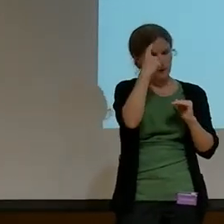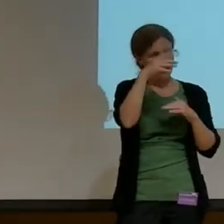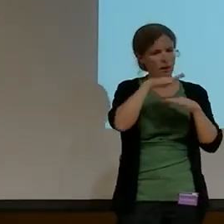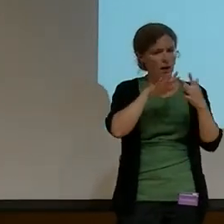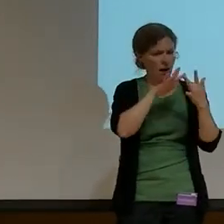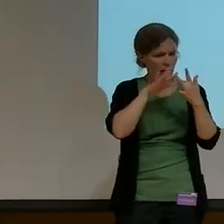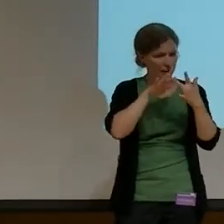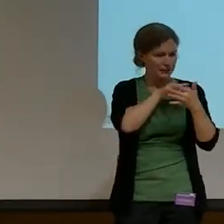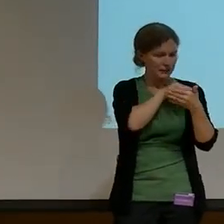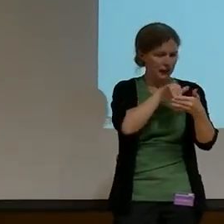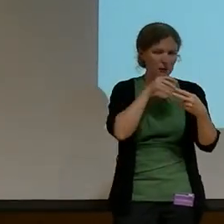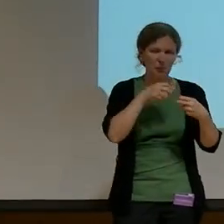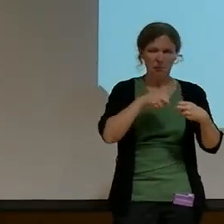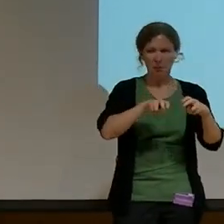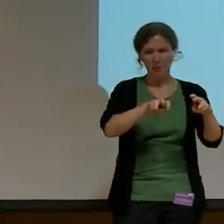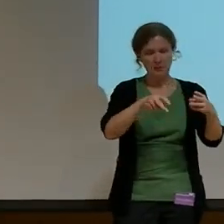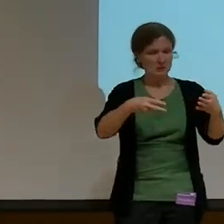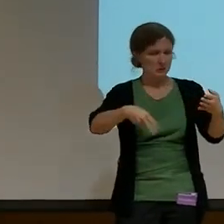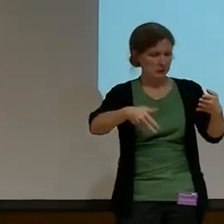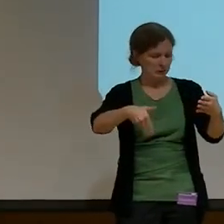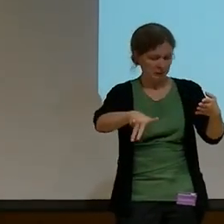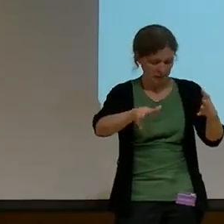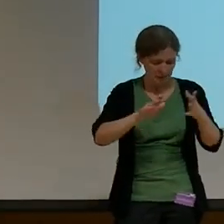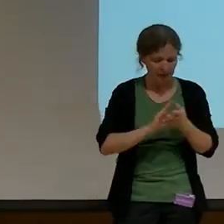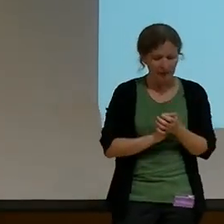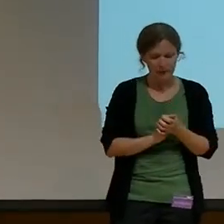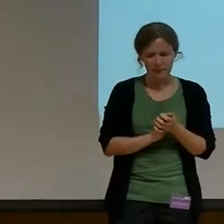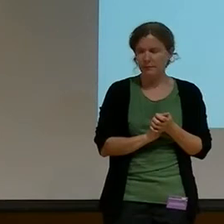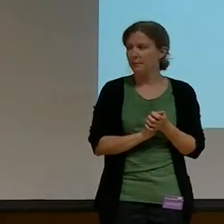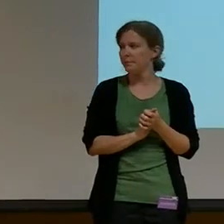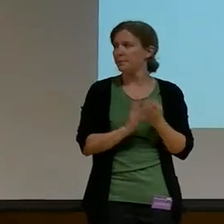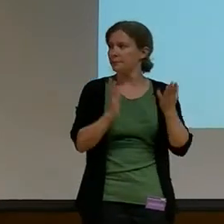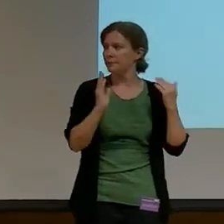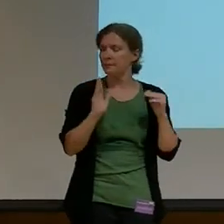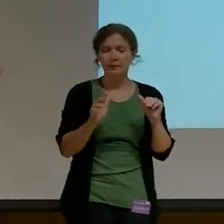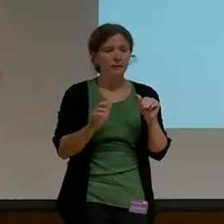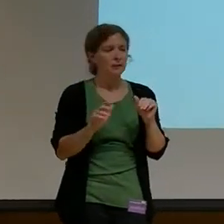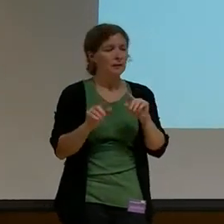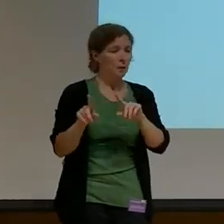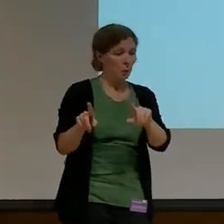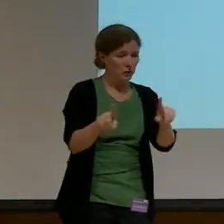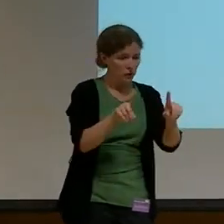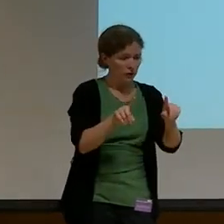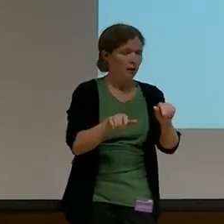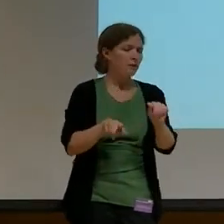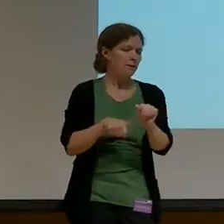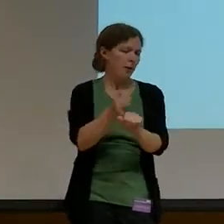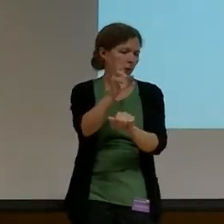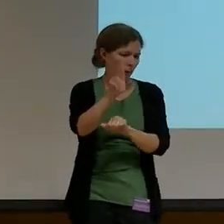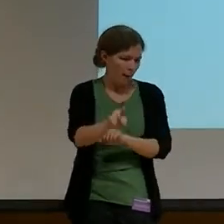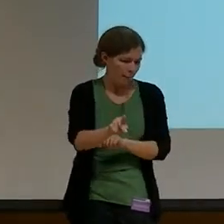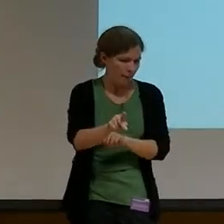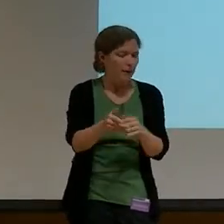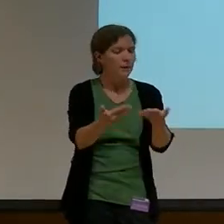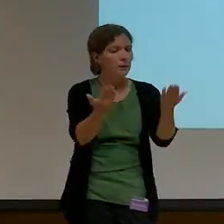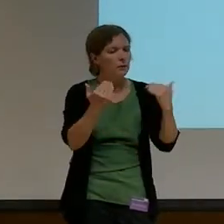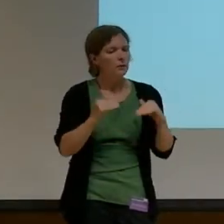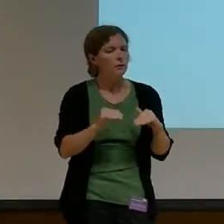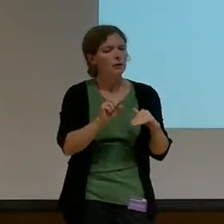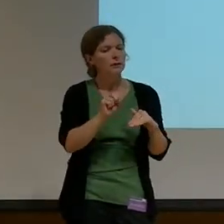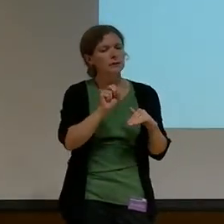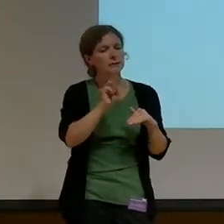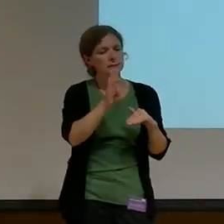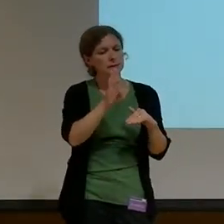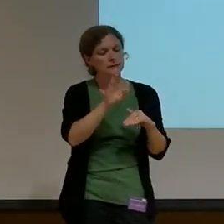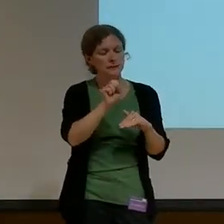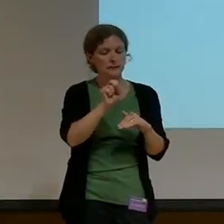online study, which I'm going to be posting in the next couple weeks. Follow up with the questionnaire study, and then also getting into subtypes of